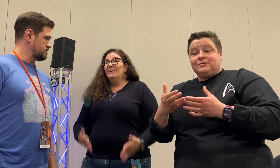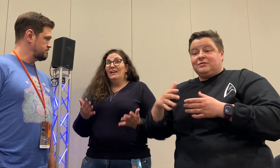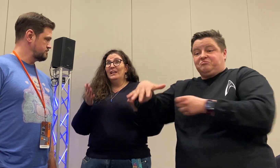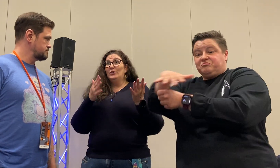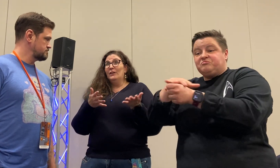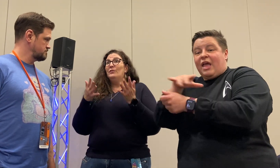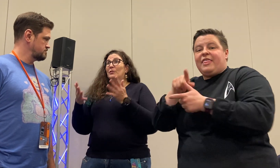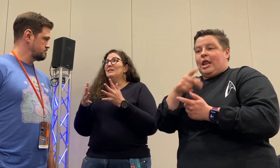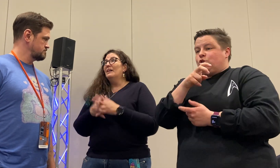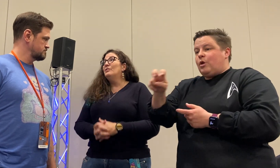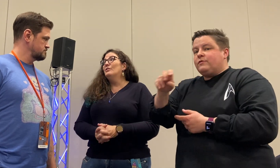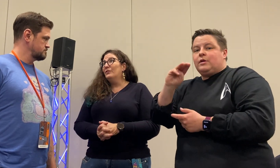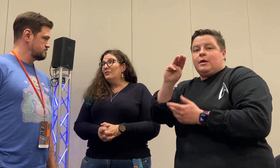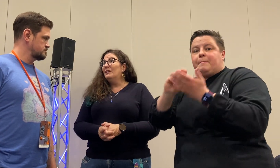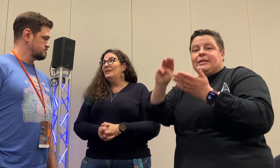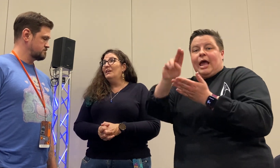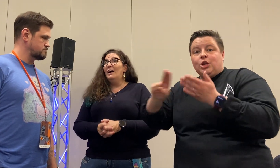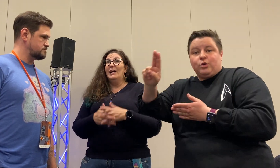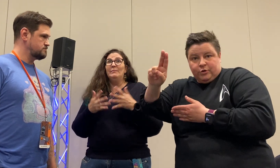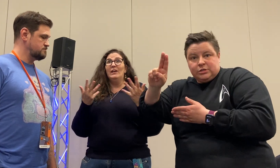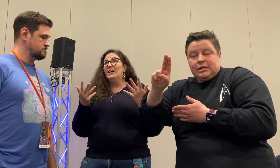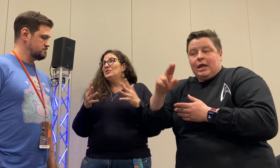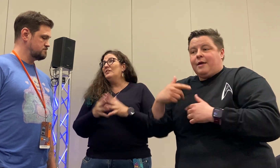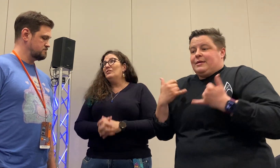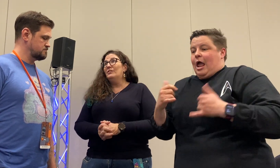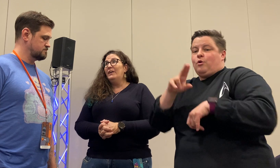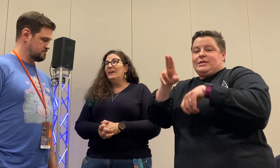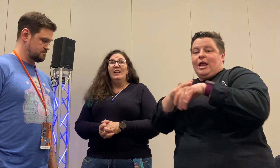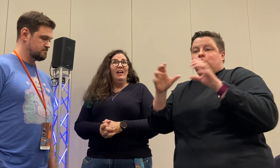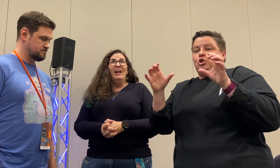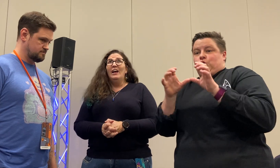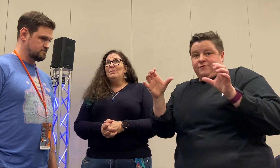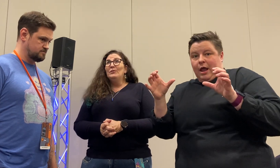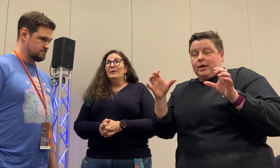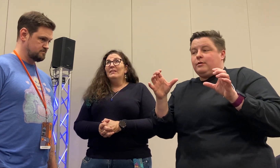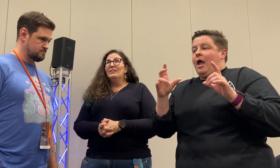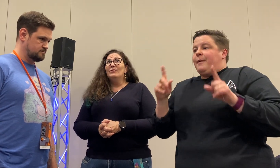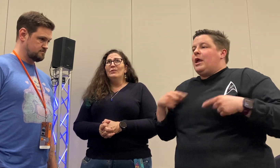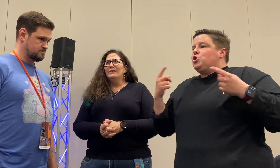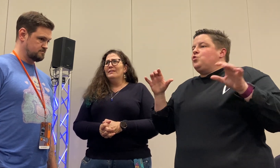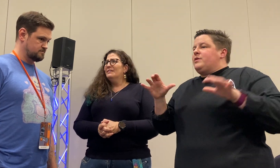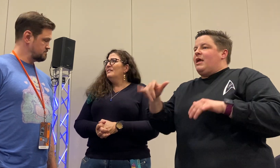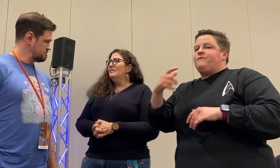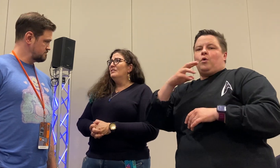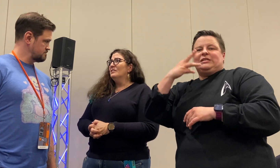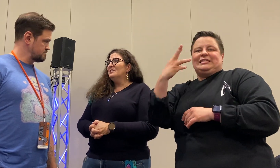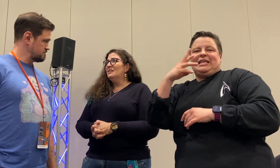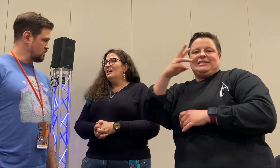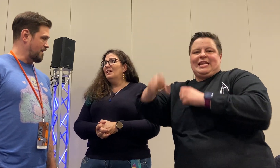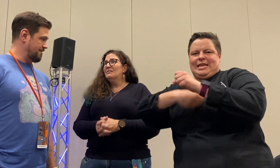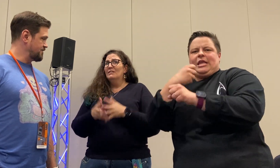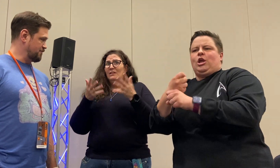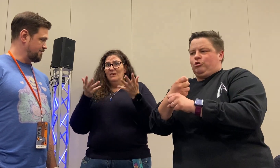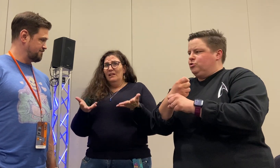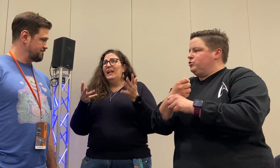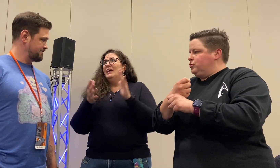then I transferred to Madonna University. I'm now nationally certified. I've been doing this for 16 years and eight